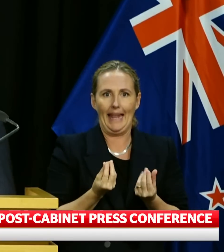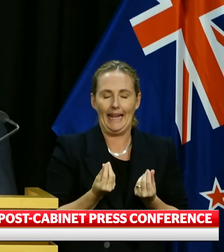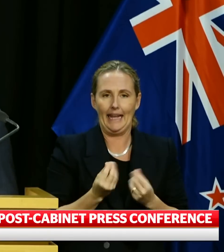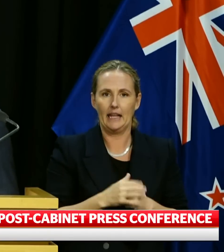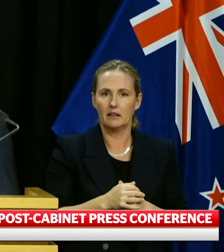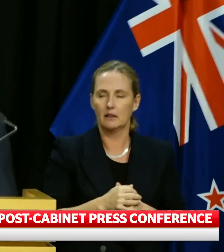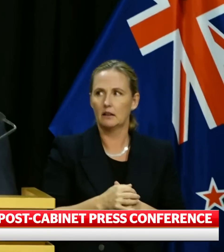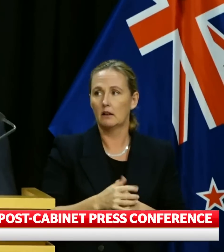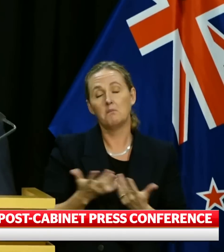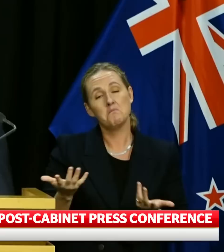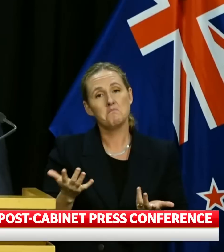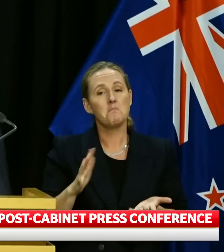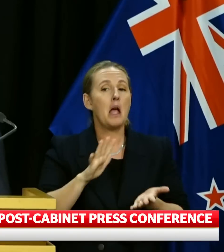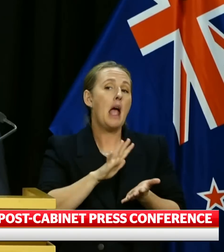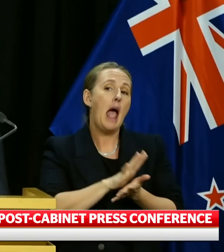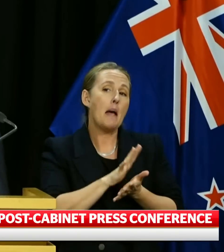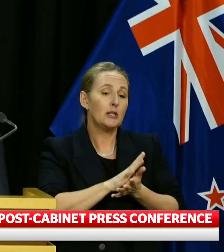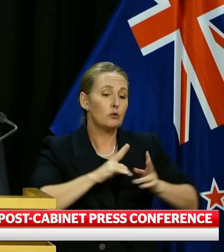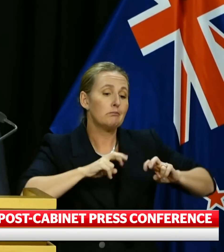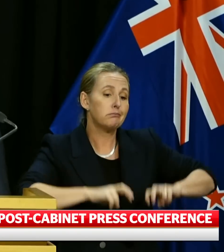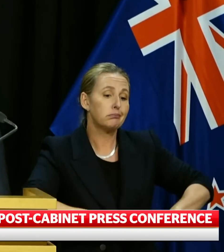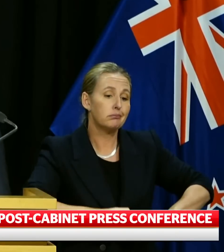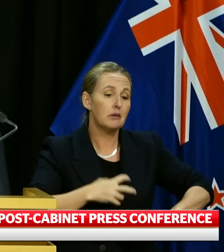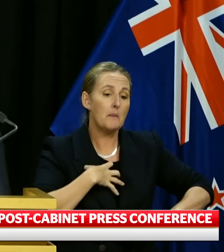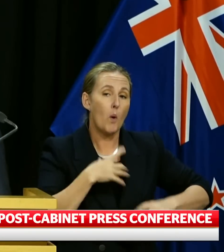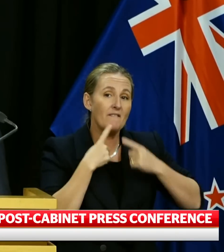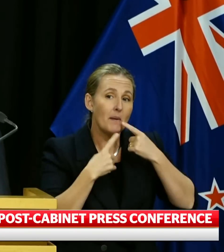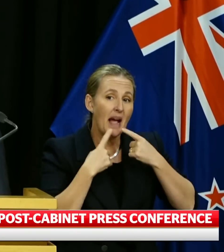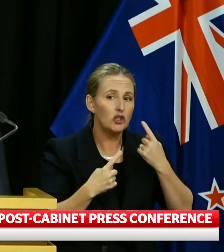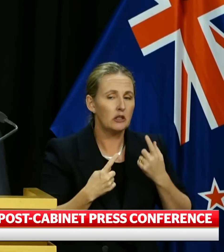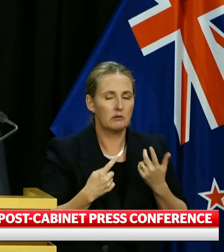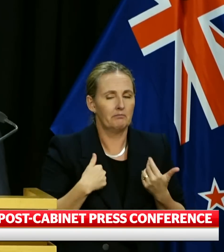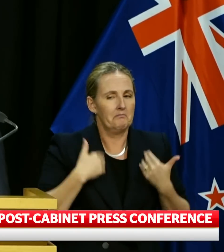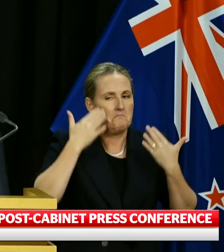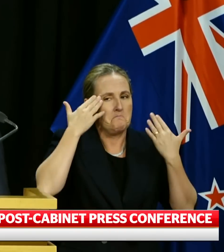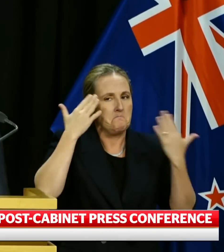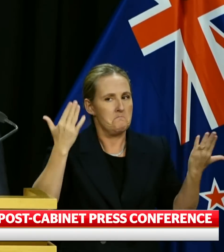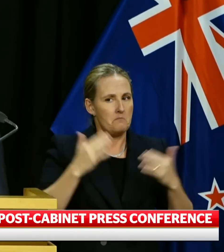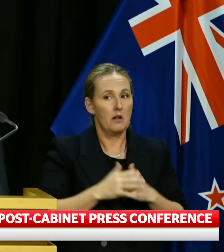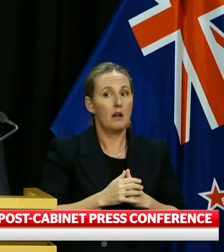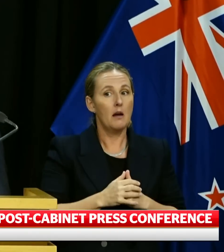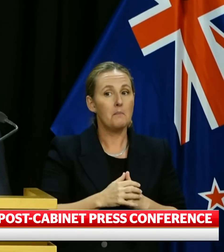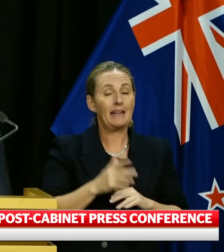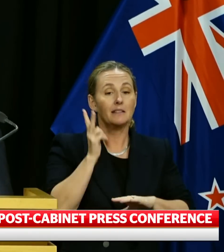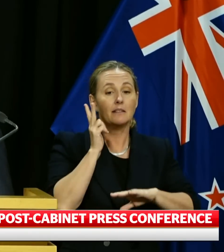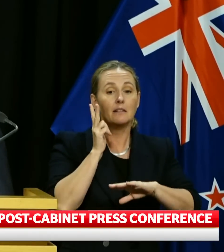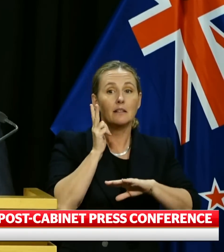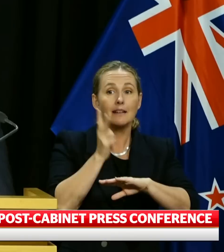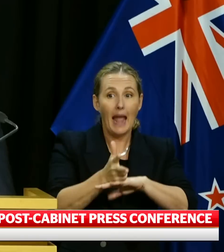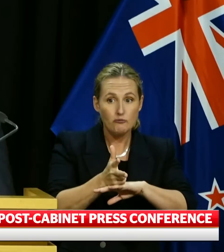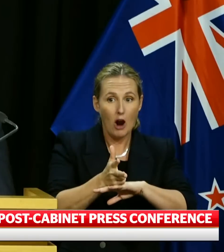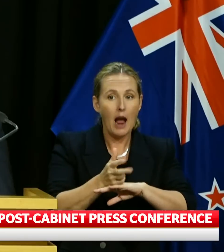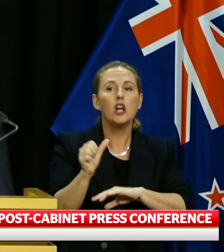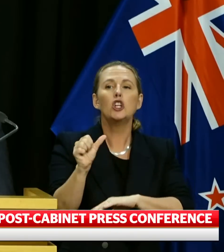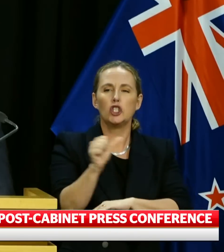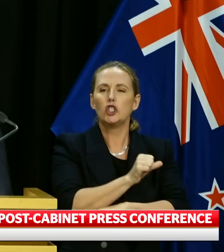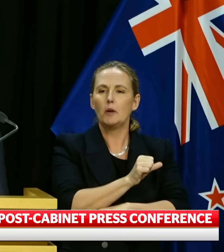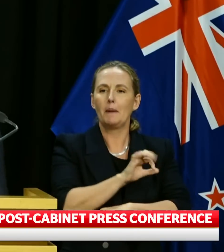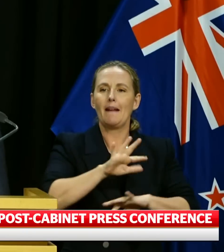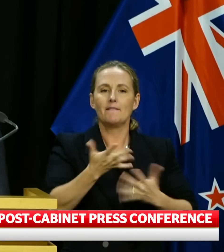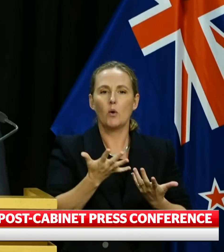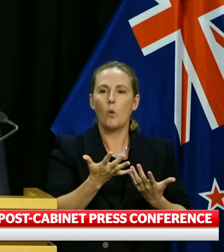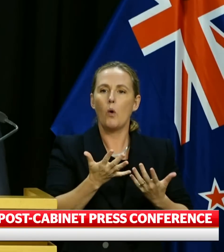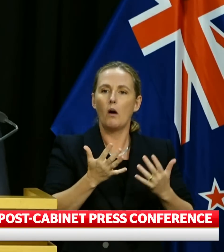Happy to look at it further, Jane. I don't have anything further to update you on, but yes, they are supposed to be a deterrent, not a revenue gathering exercise. That is